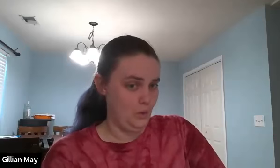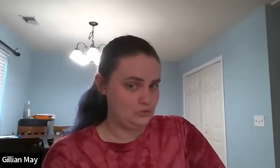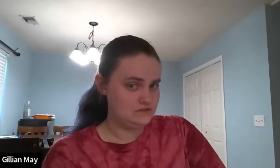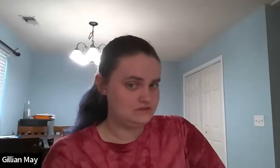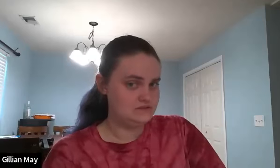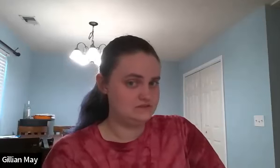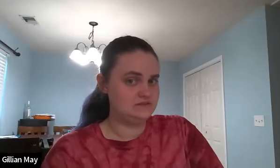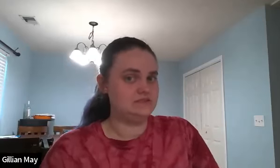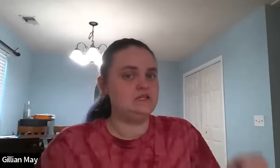Cold.